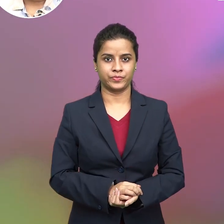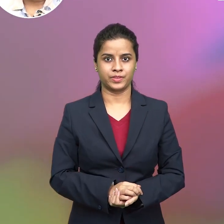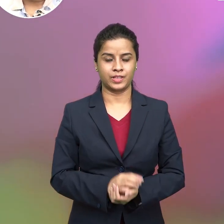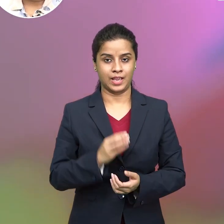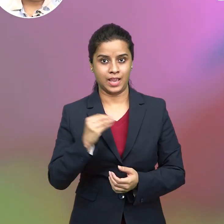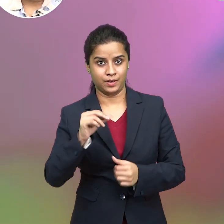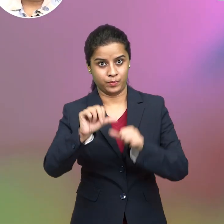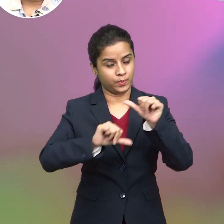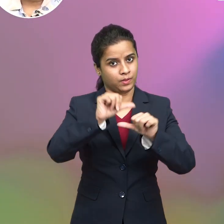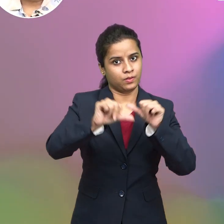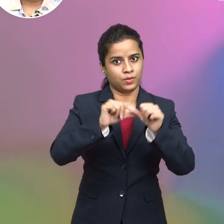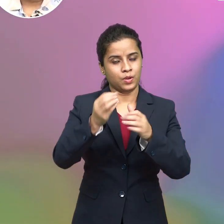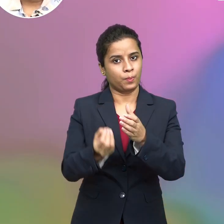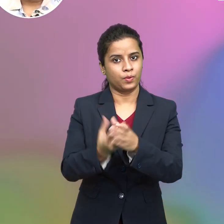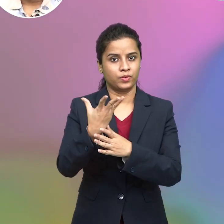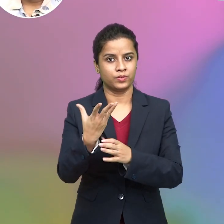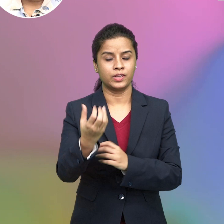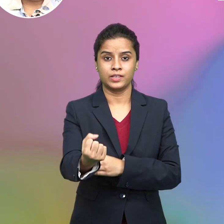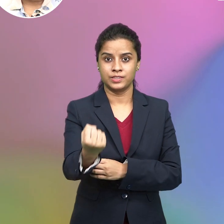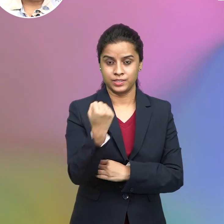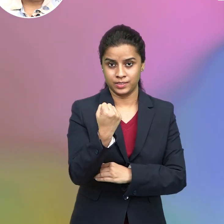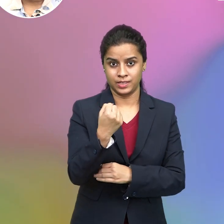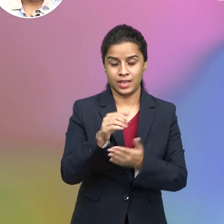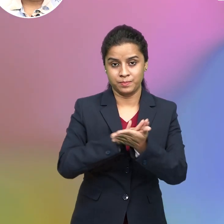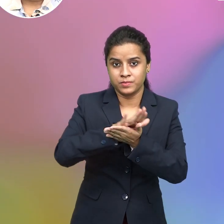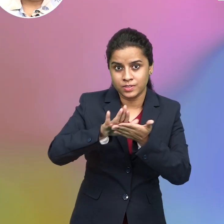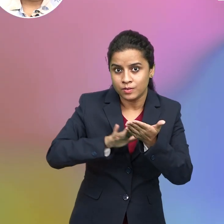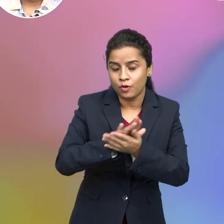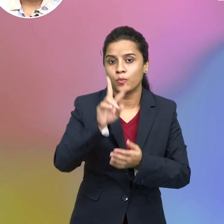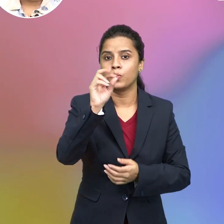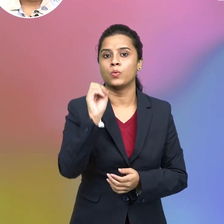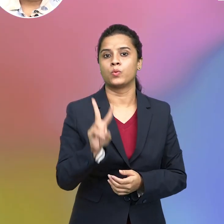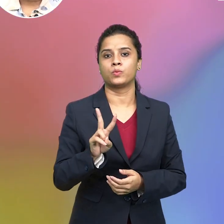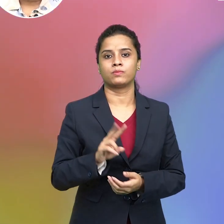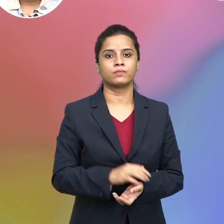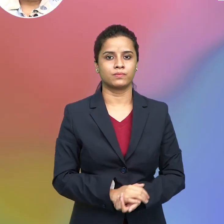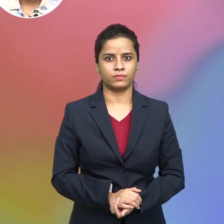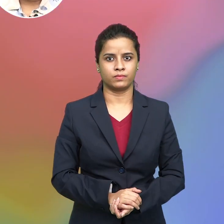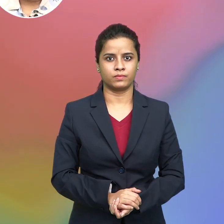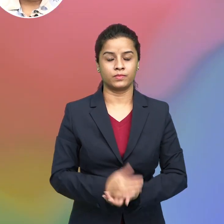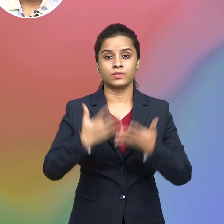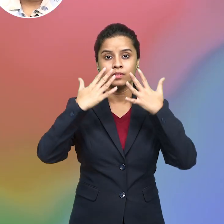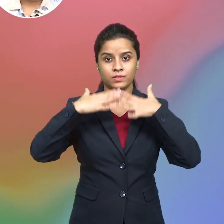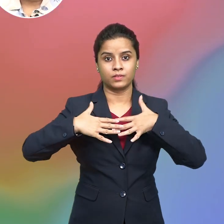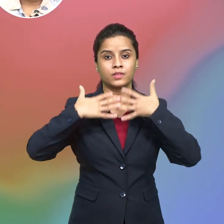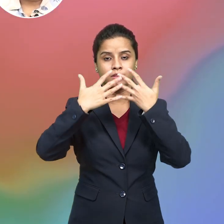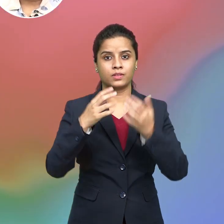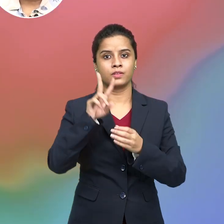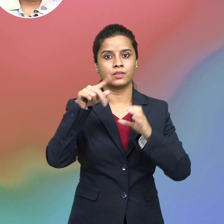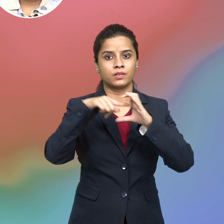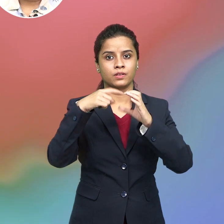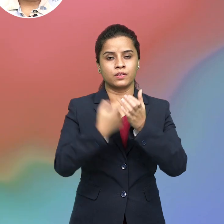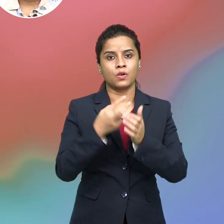and is a process of producing energy in the absence of oxygen. Respiration